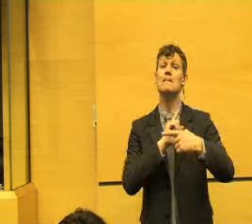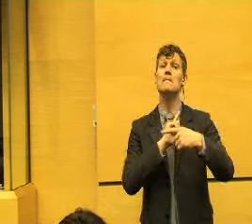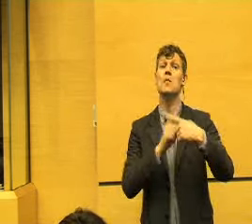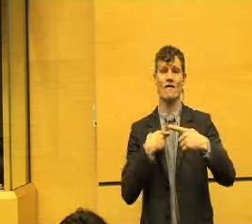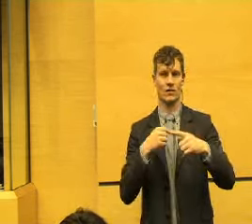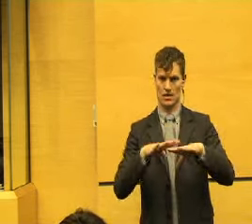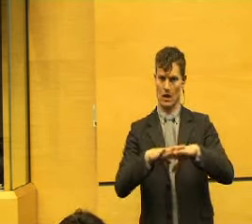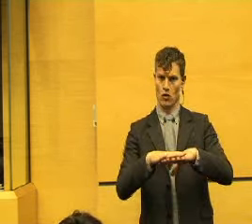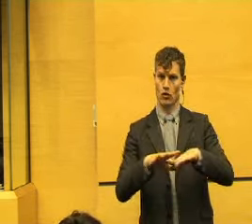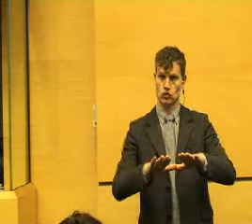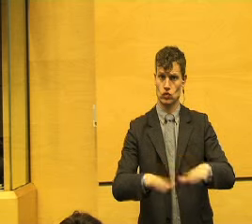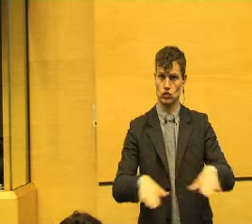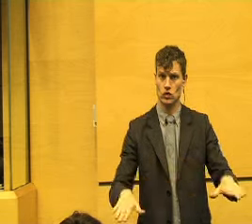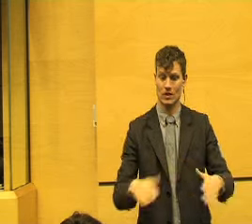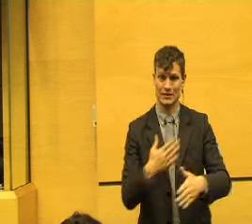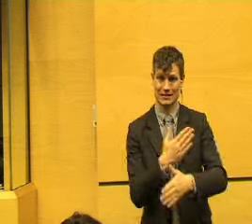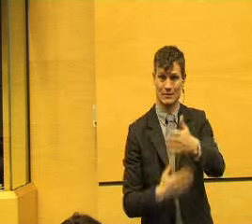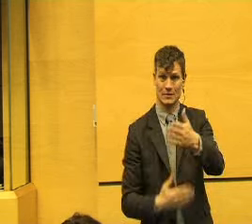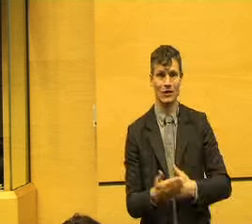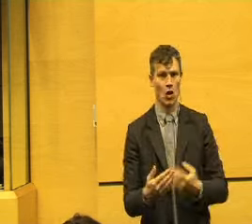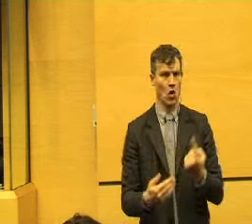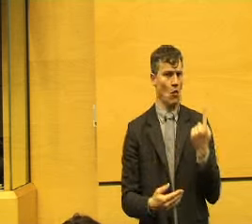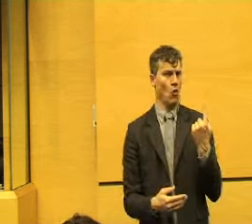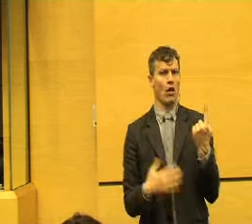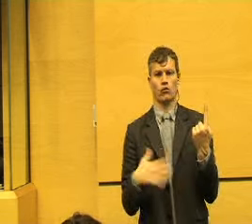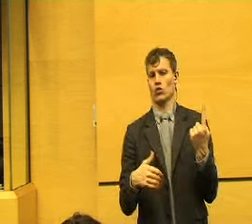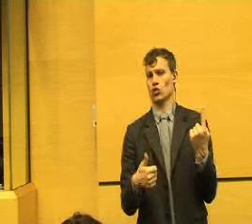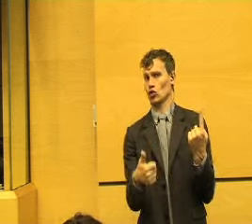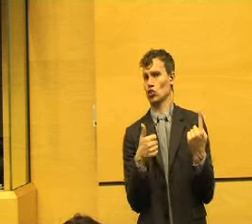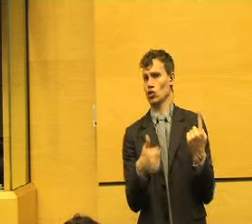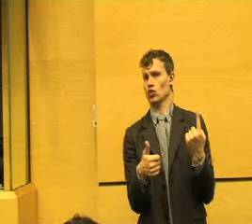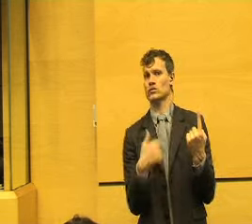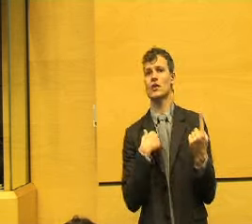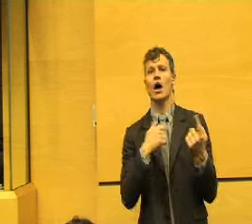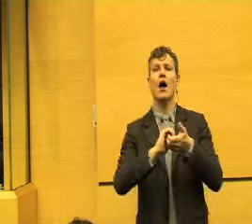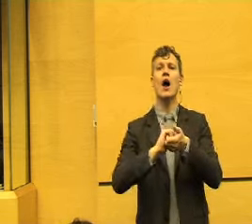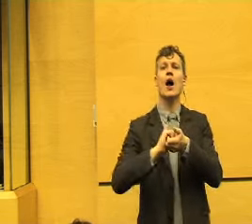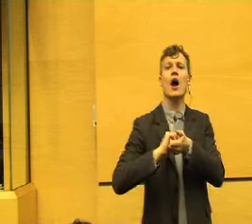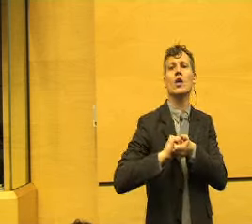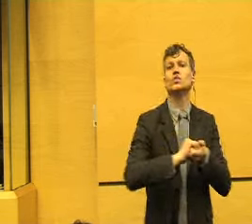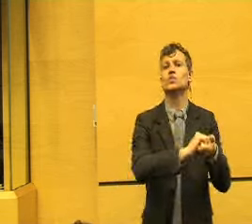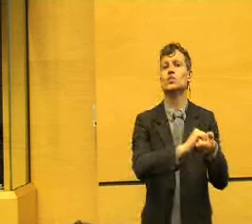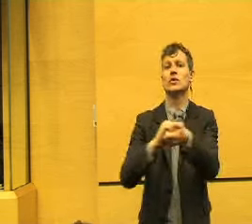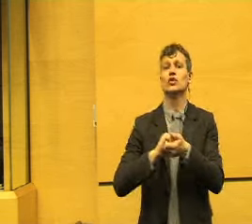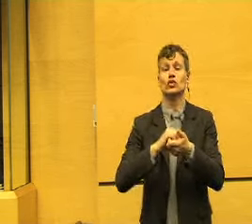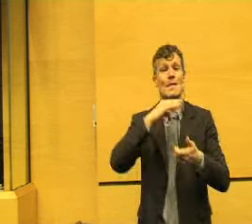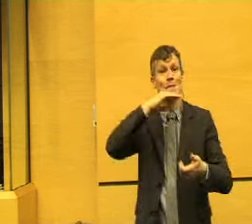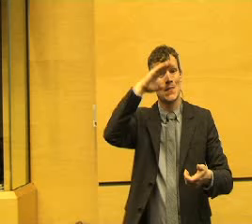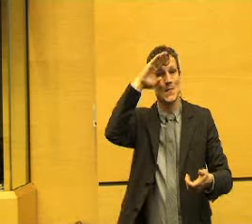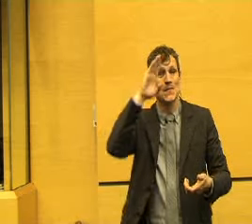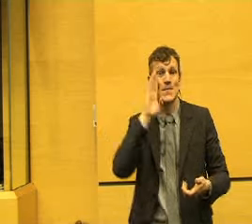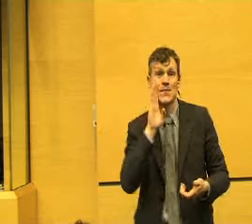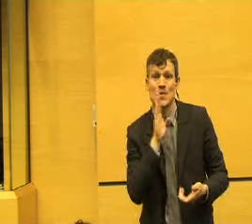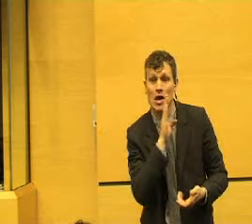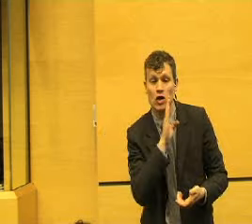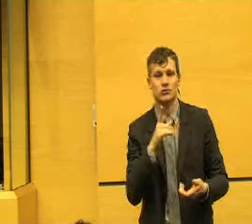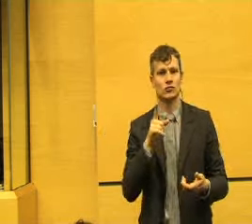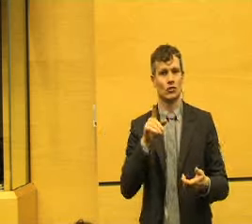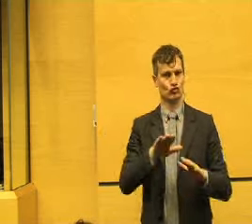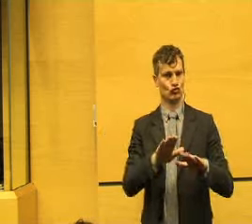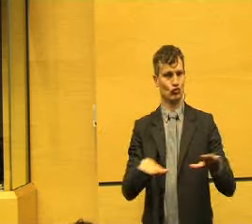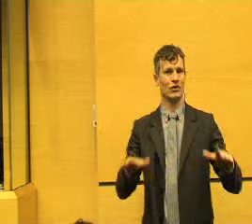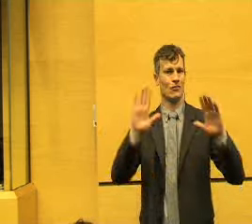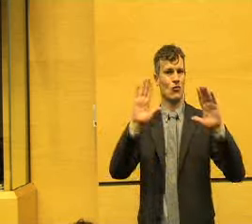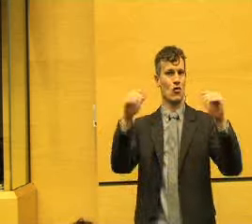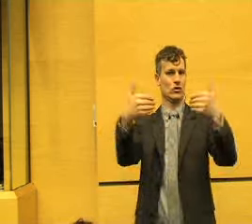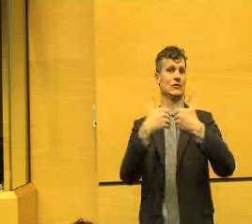a highly successful one is the Association of Parents of Persons with Autism, which is